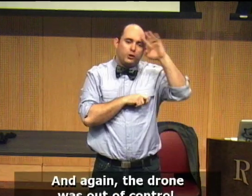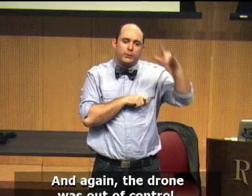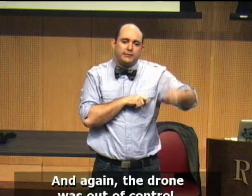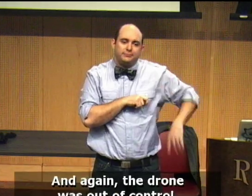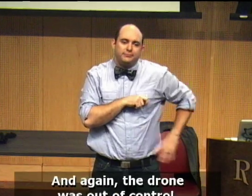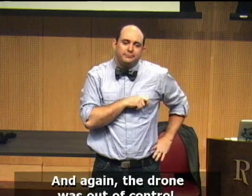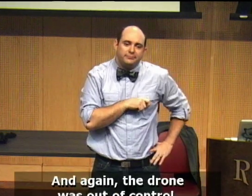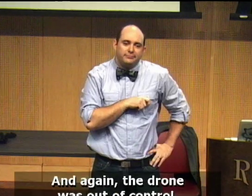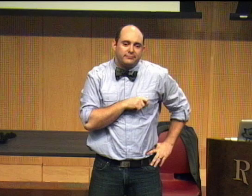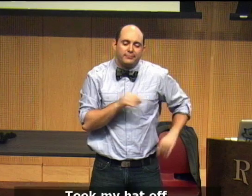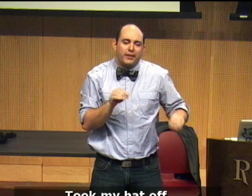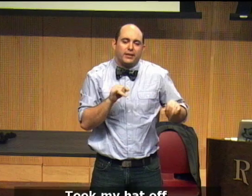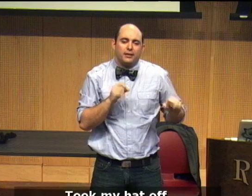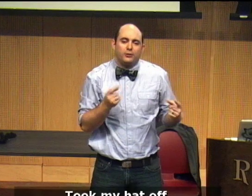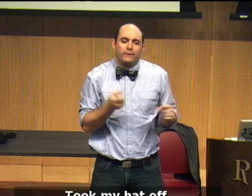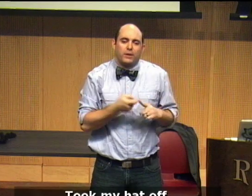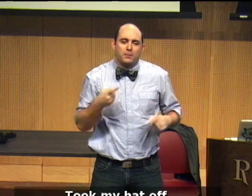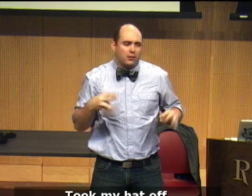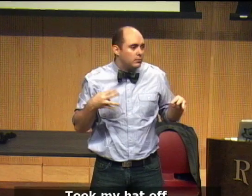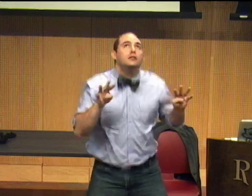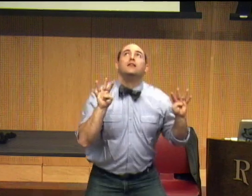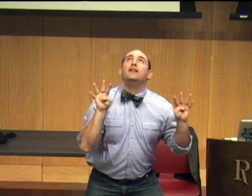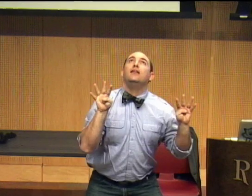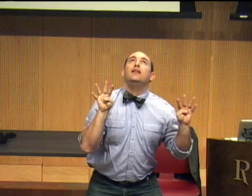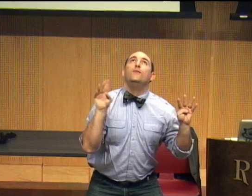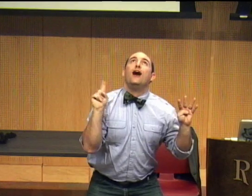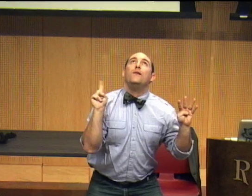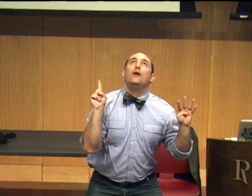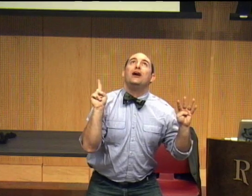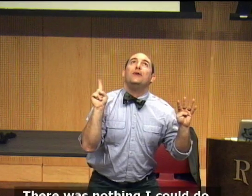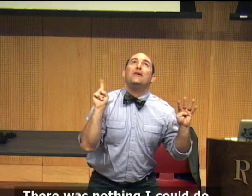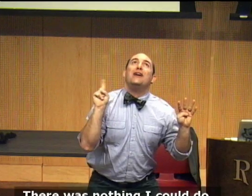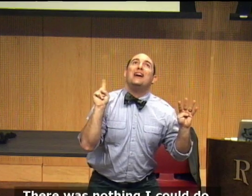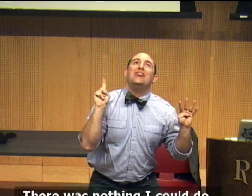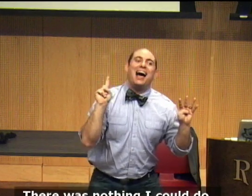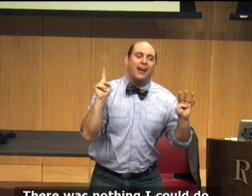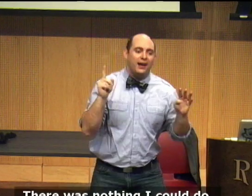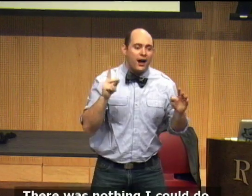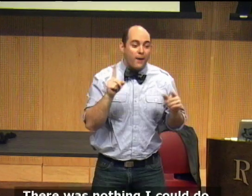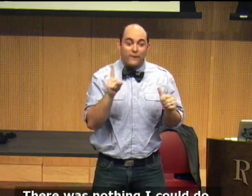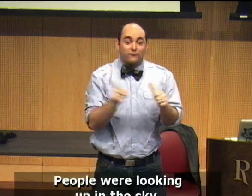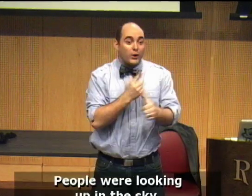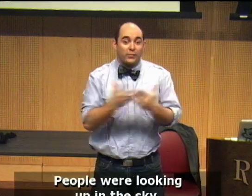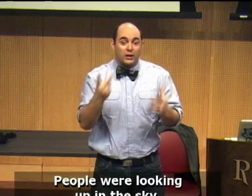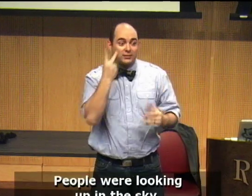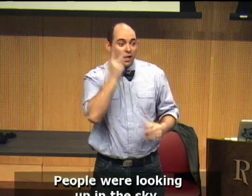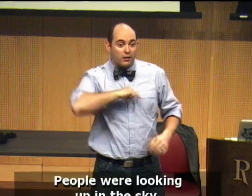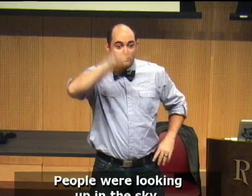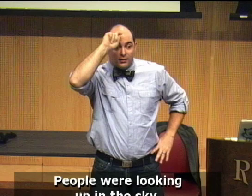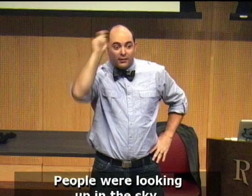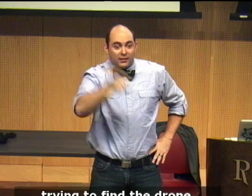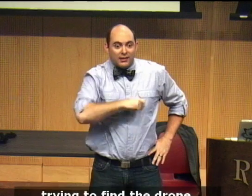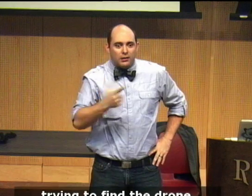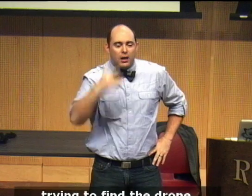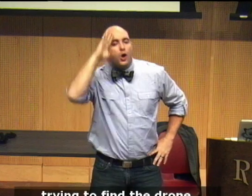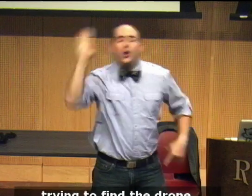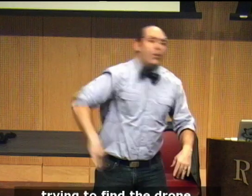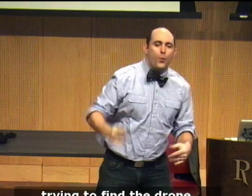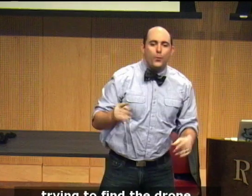control. I took my hat off. There was nothing I could do. People were looking up in the sky trying to find the